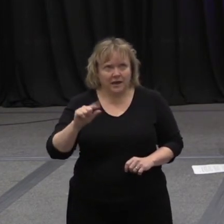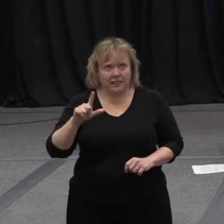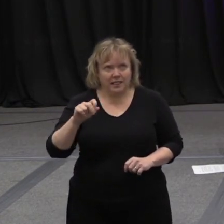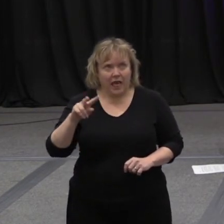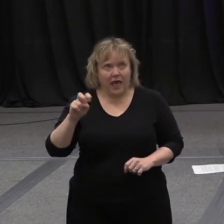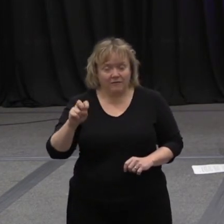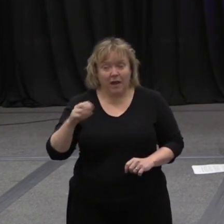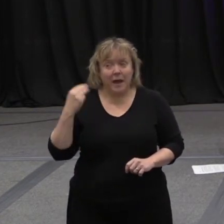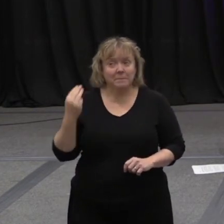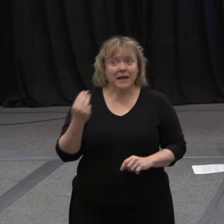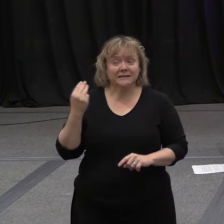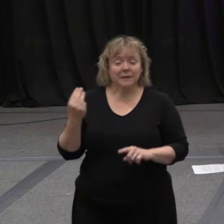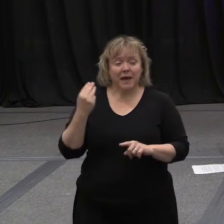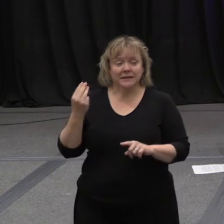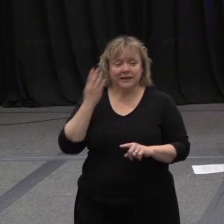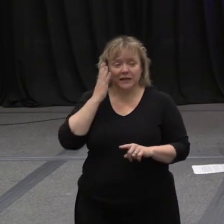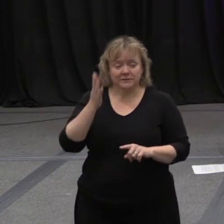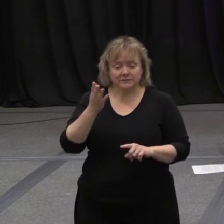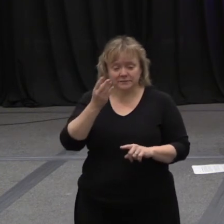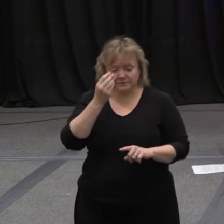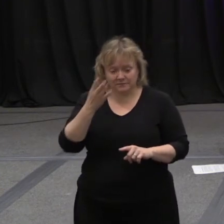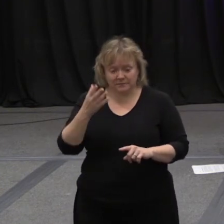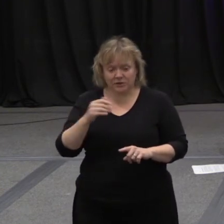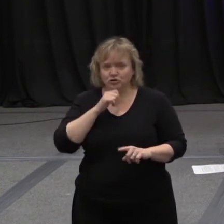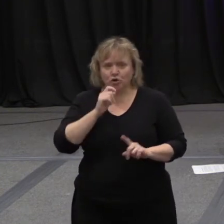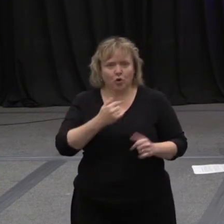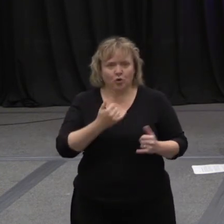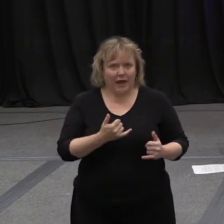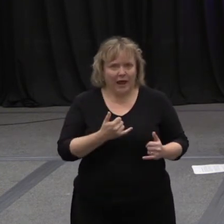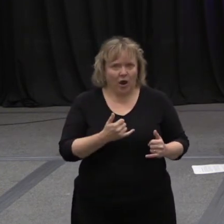www.nina.live Monday. So.